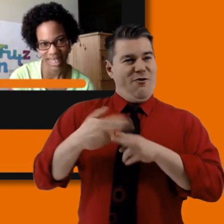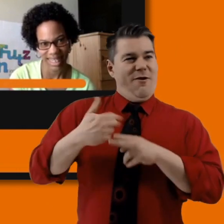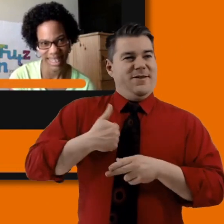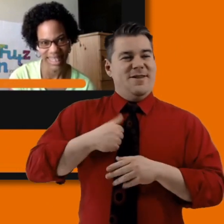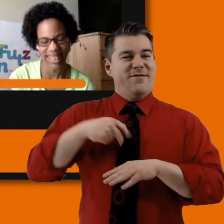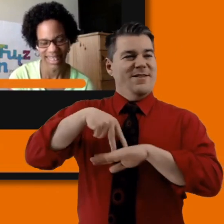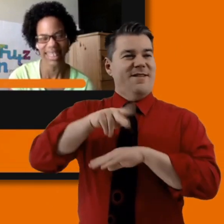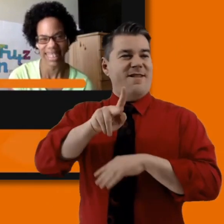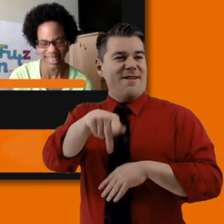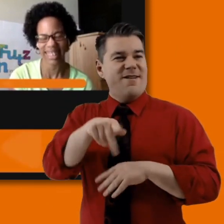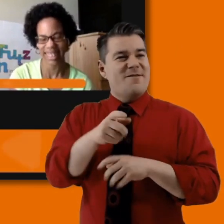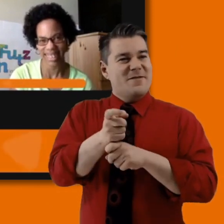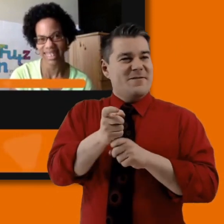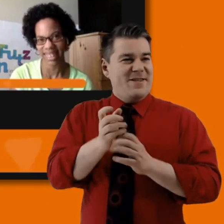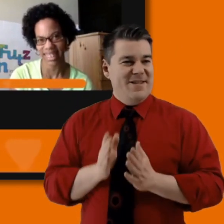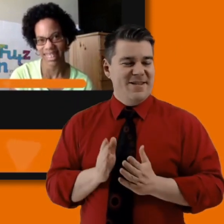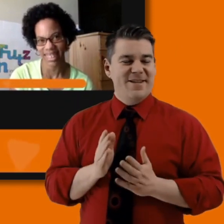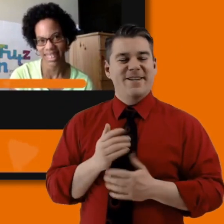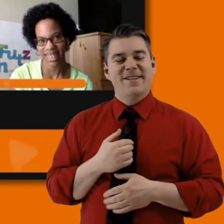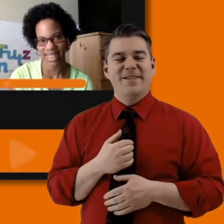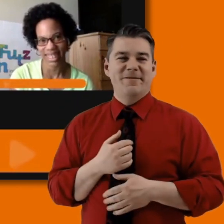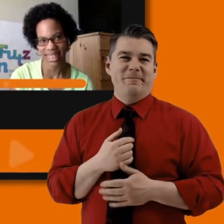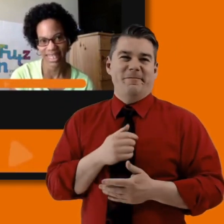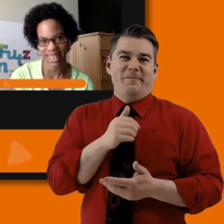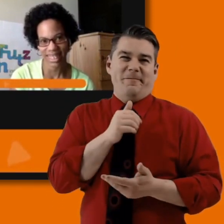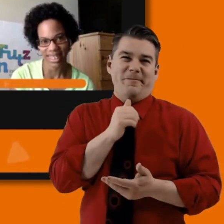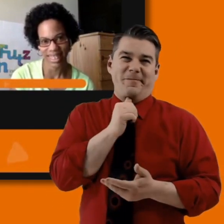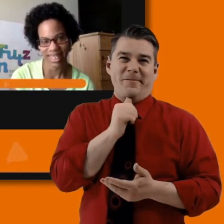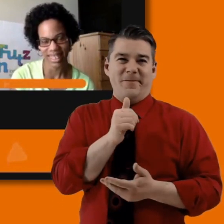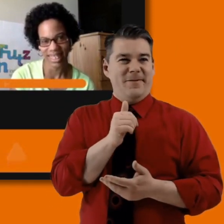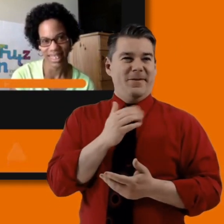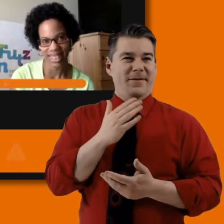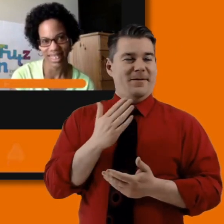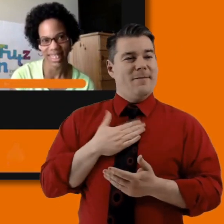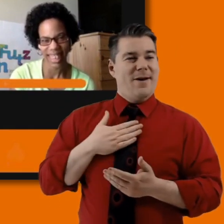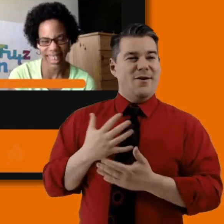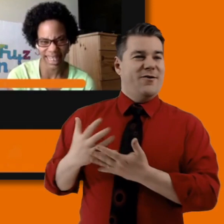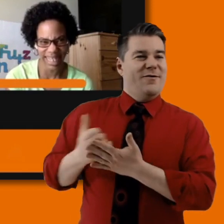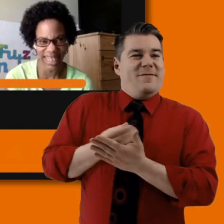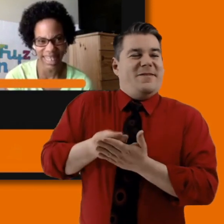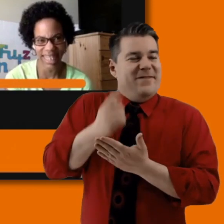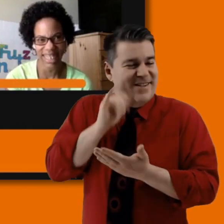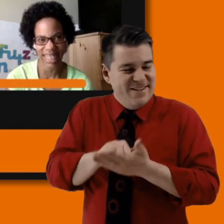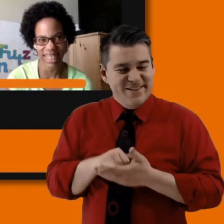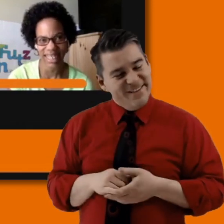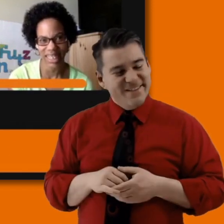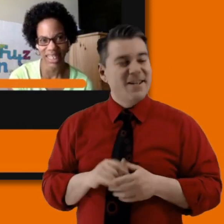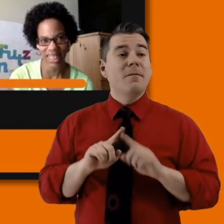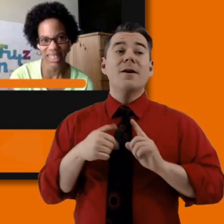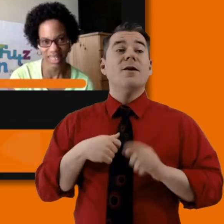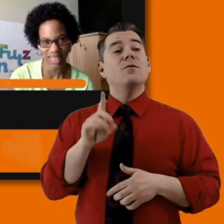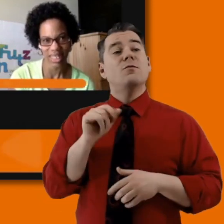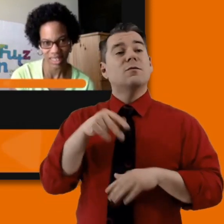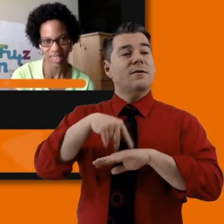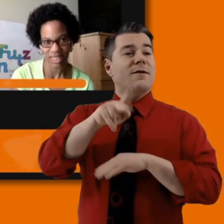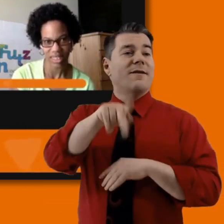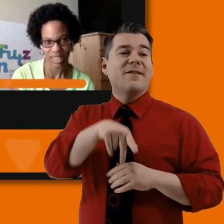stand-up comedian, even though it's not like what I get paid for. But yeah, I do stand up,